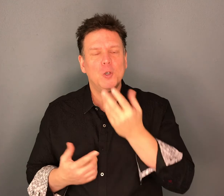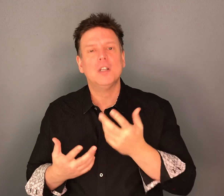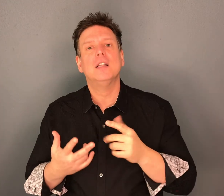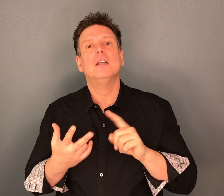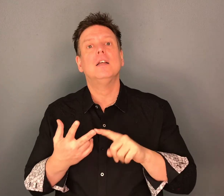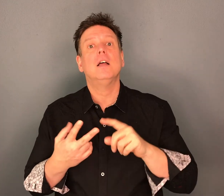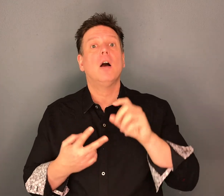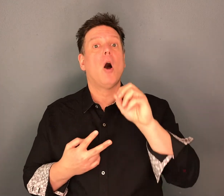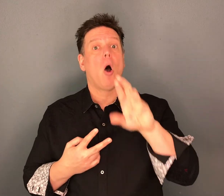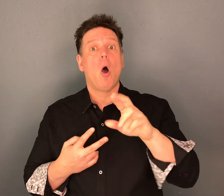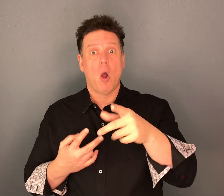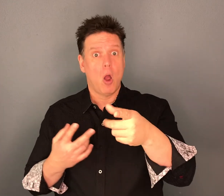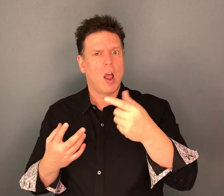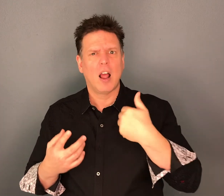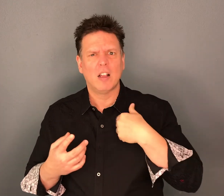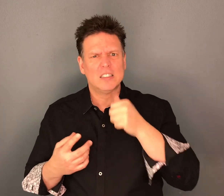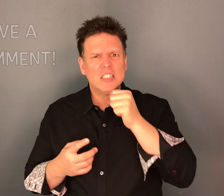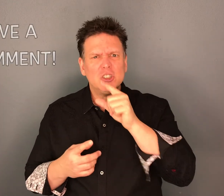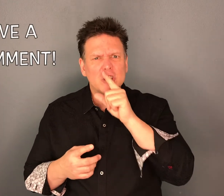I'm happy to tell you more words about food. Or